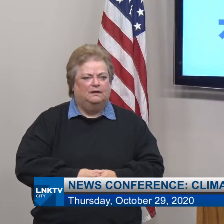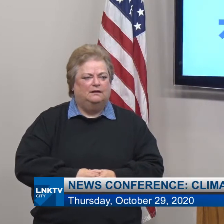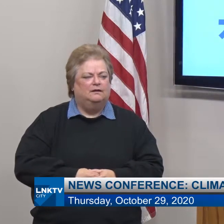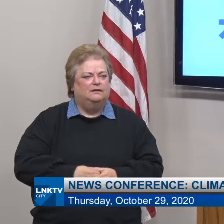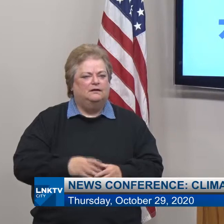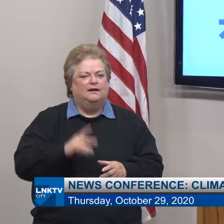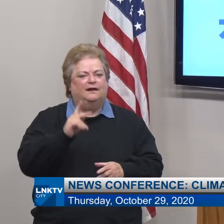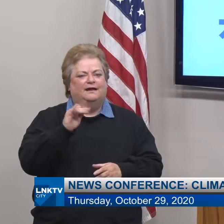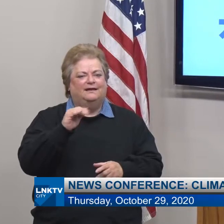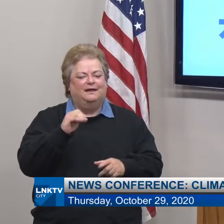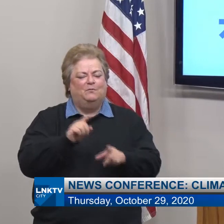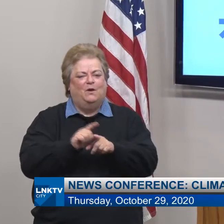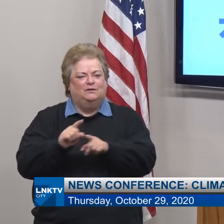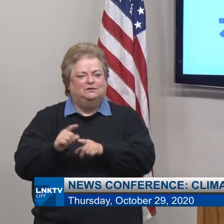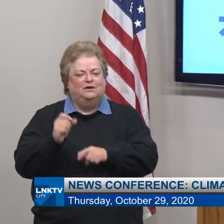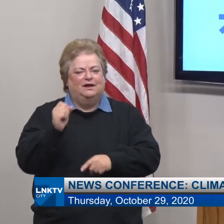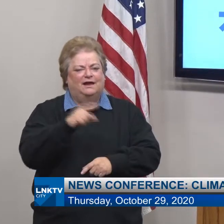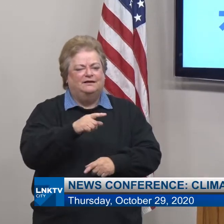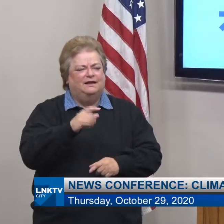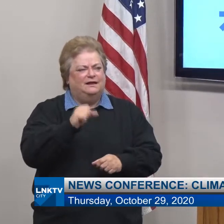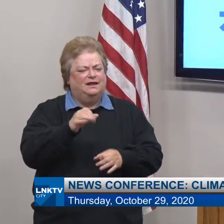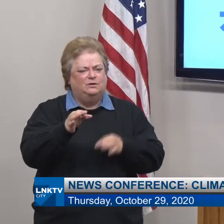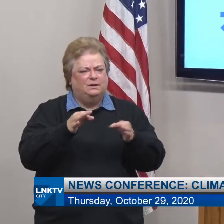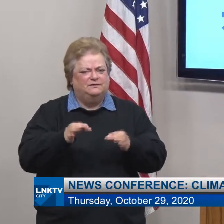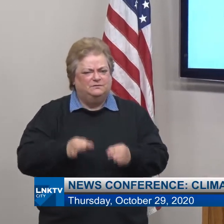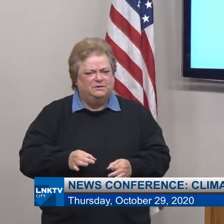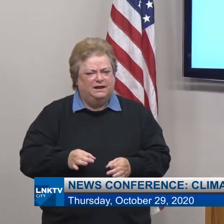While you're on your way to the podium, hi, if you could explain